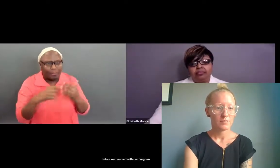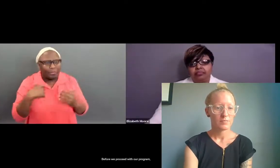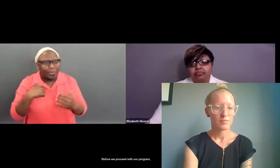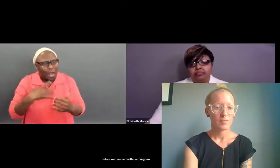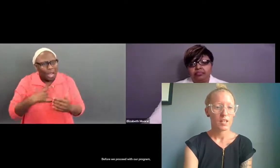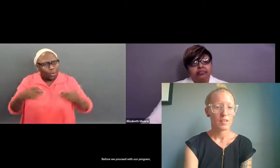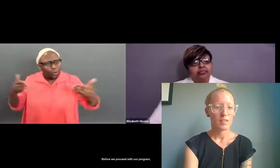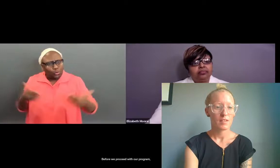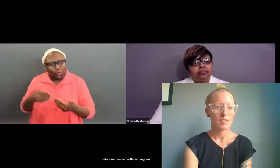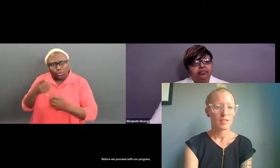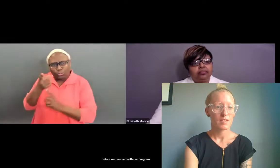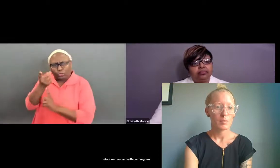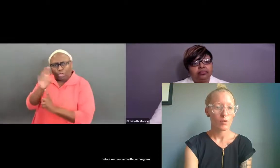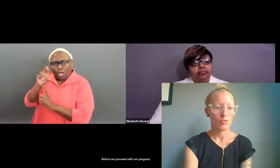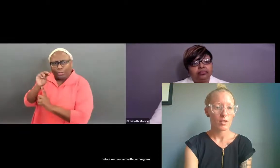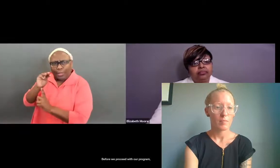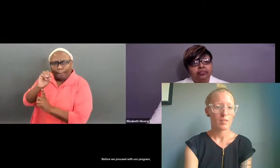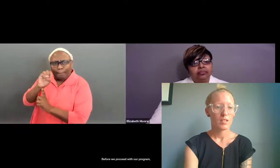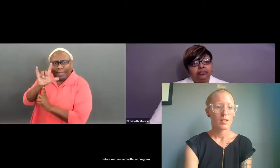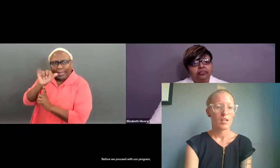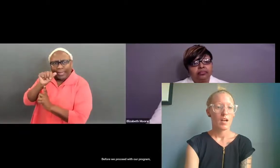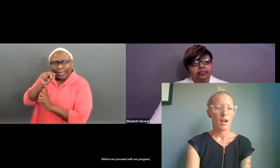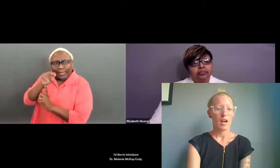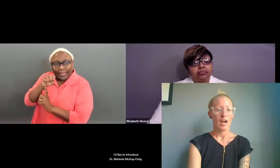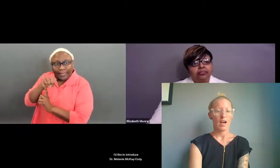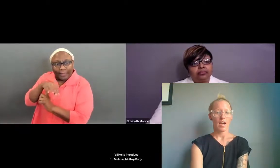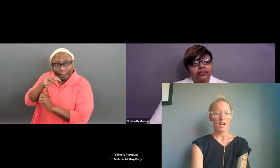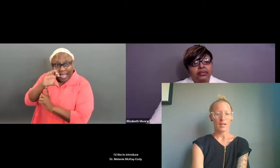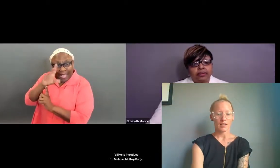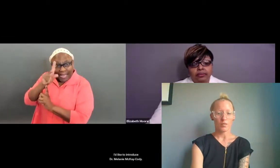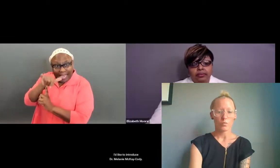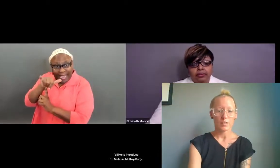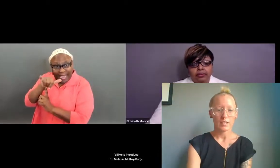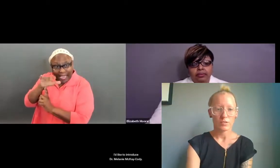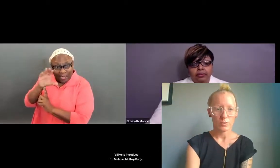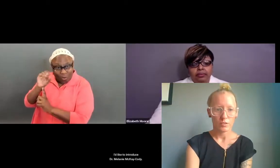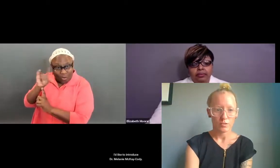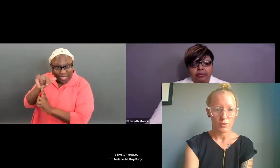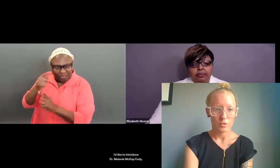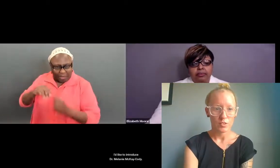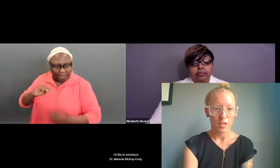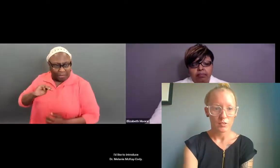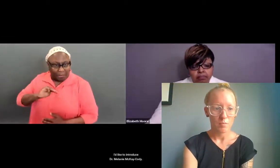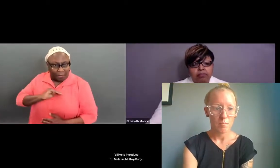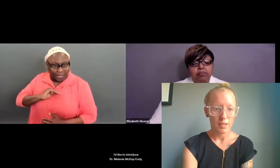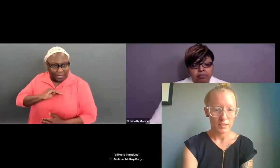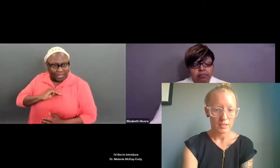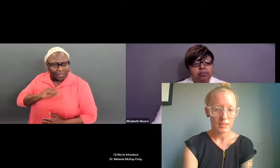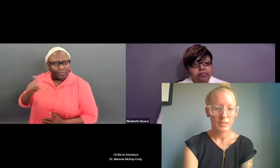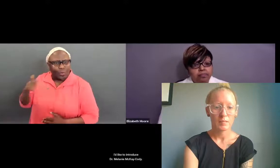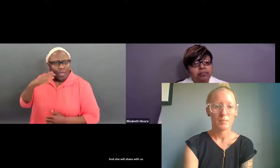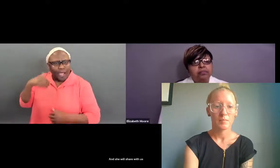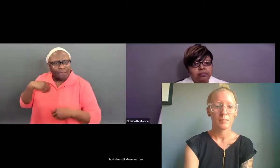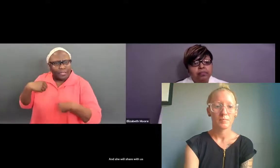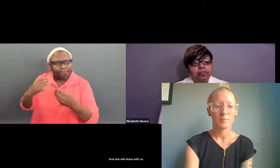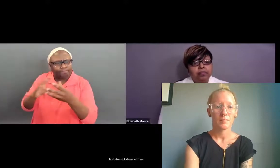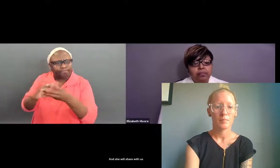begin this program, I would like to introduce Dr.